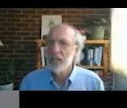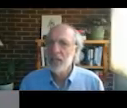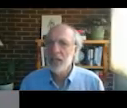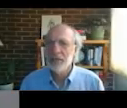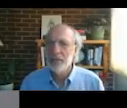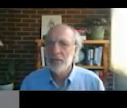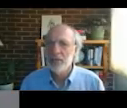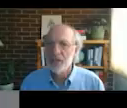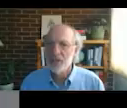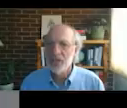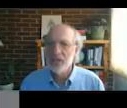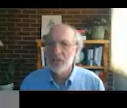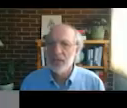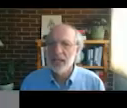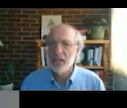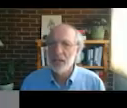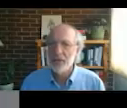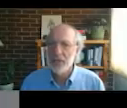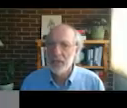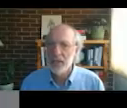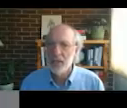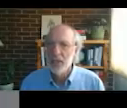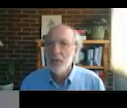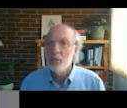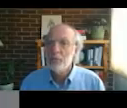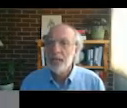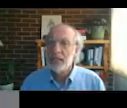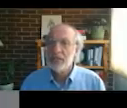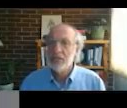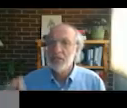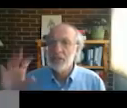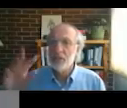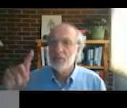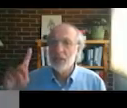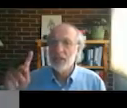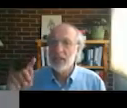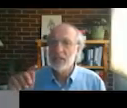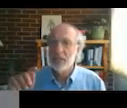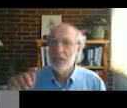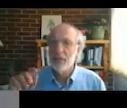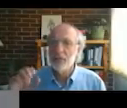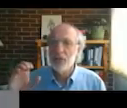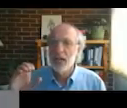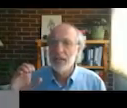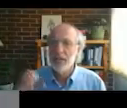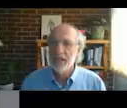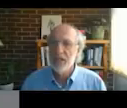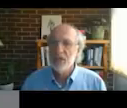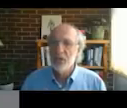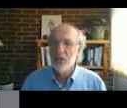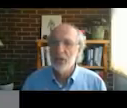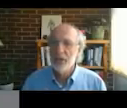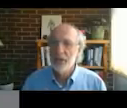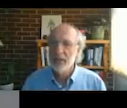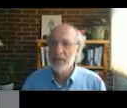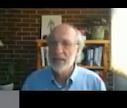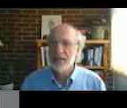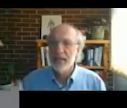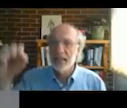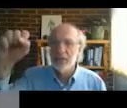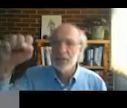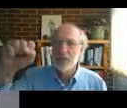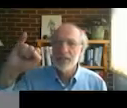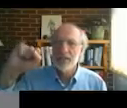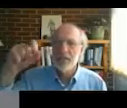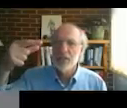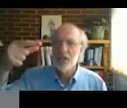a lot of fun to use. I know that I often will practice finger spelling as I'm driving. So if I see a